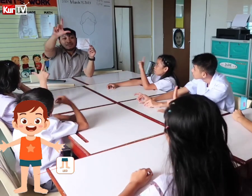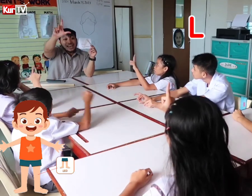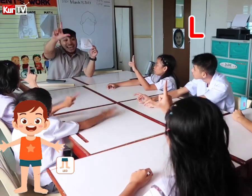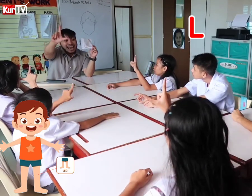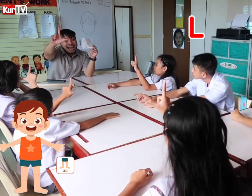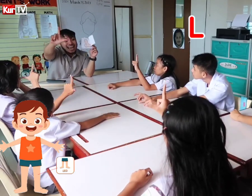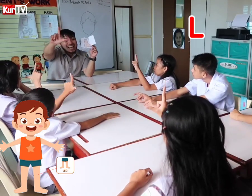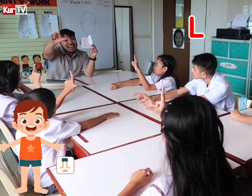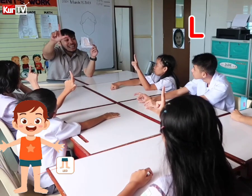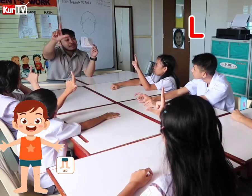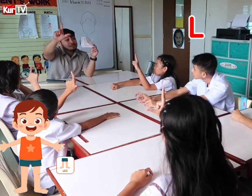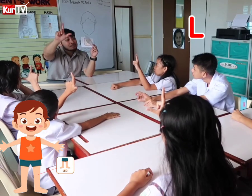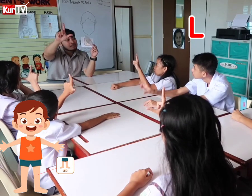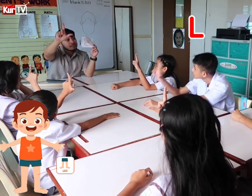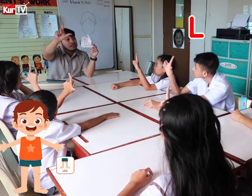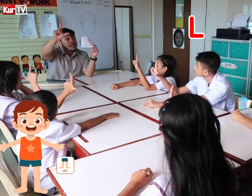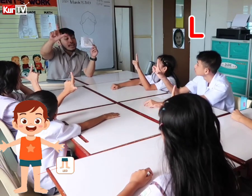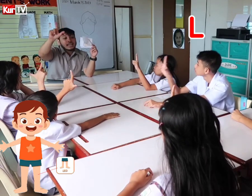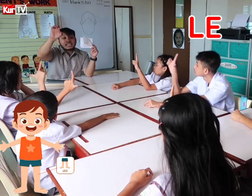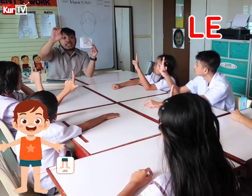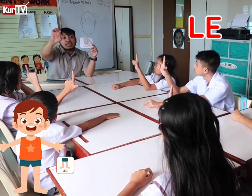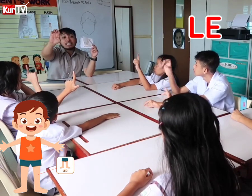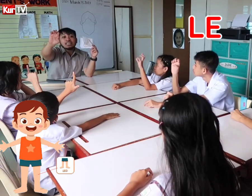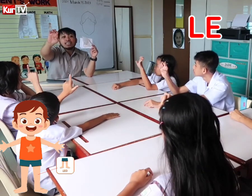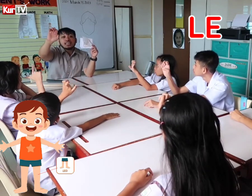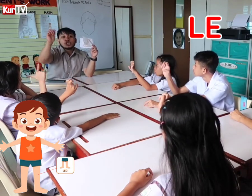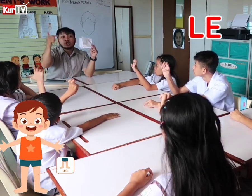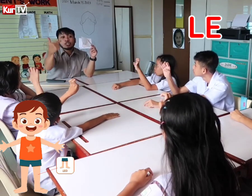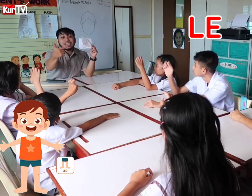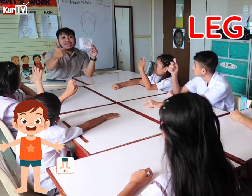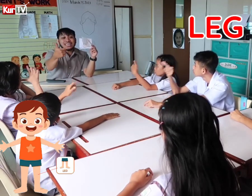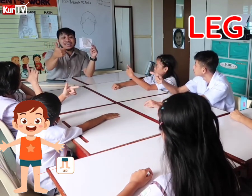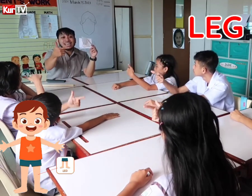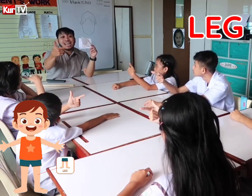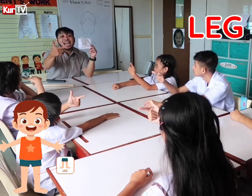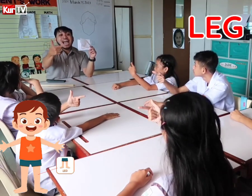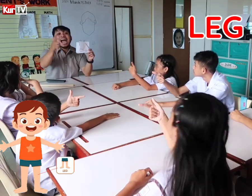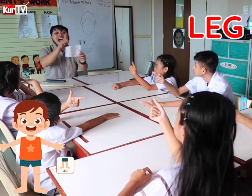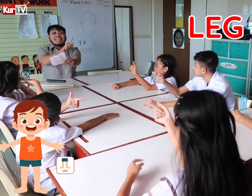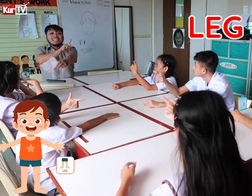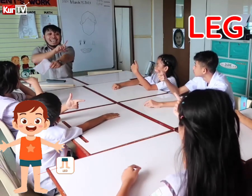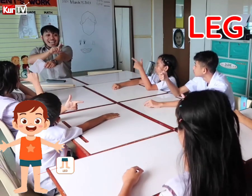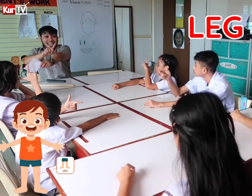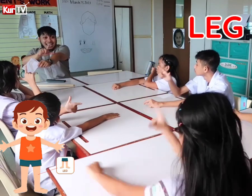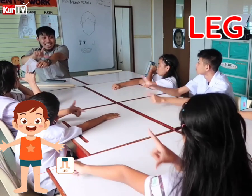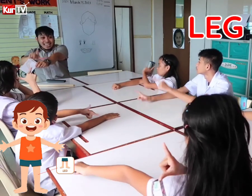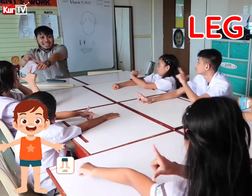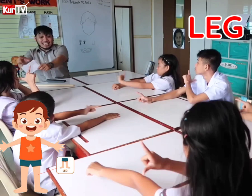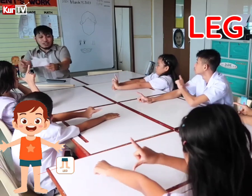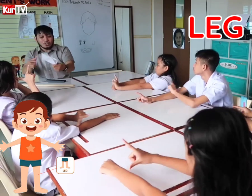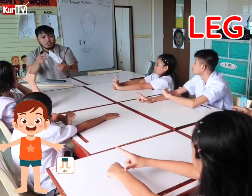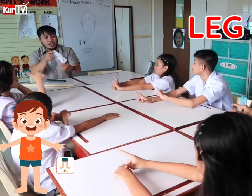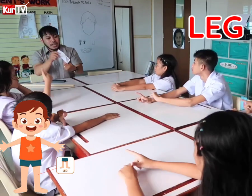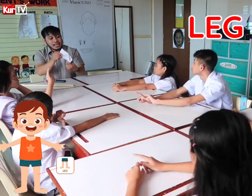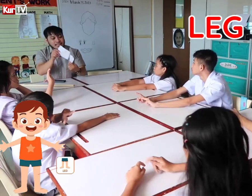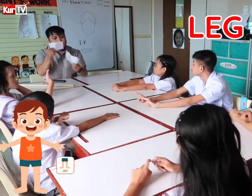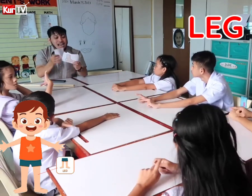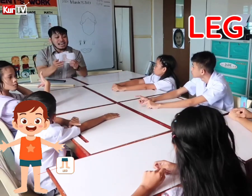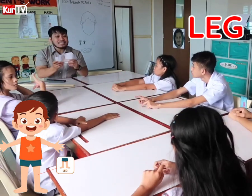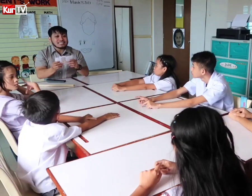L-E-G. Leg. Okay. And last